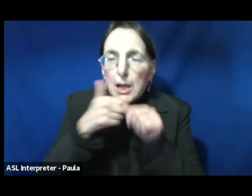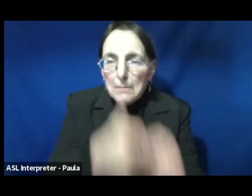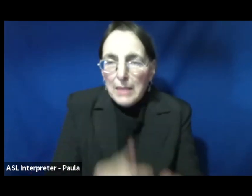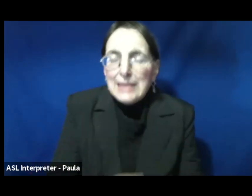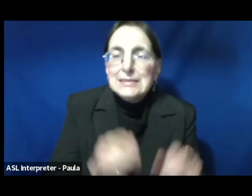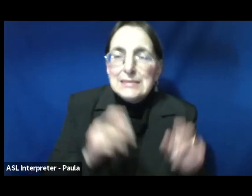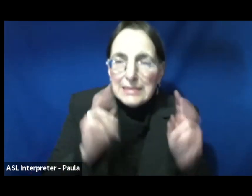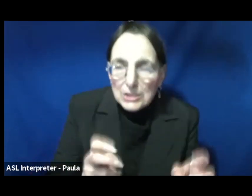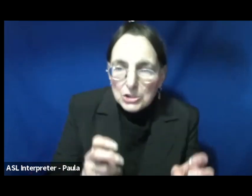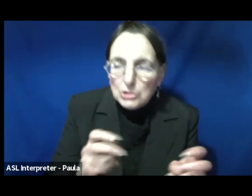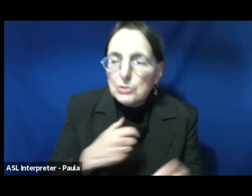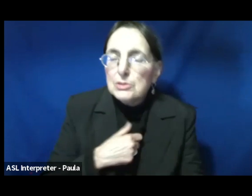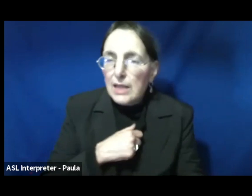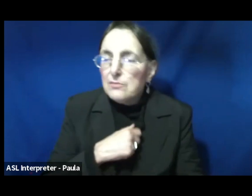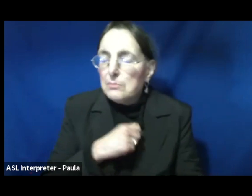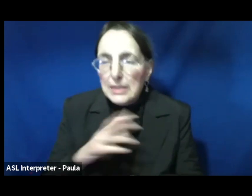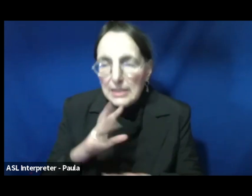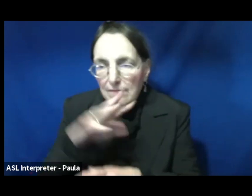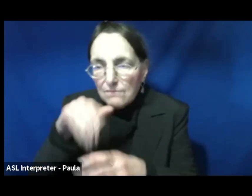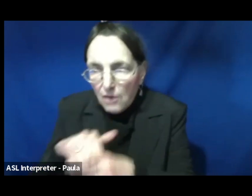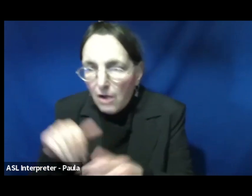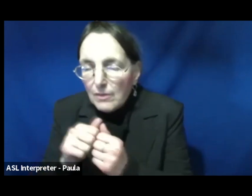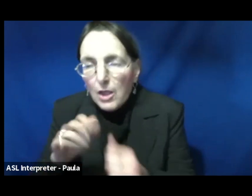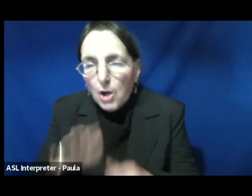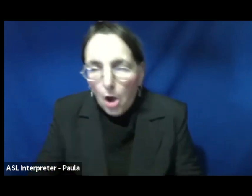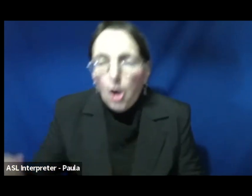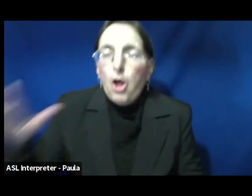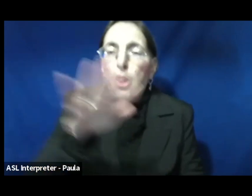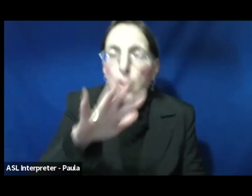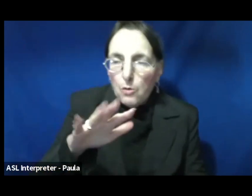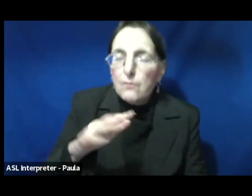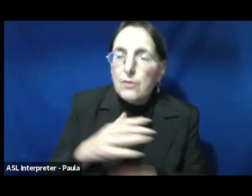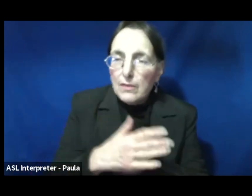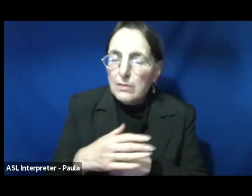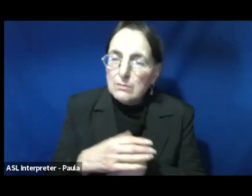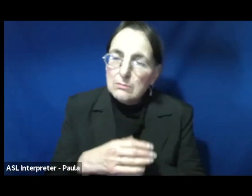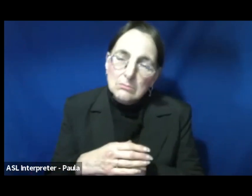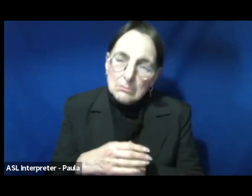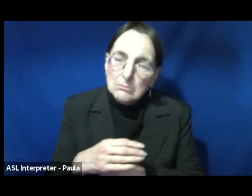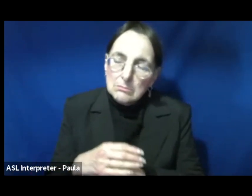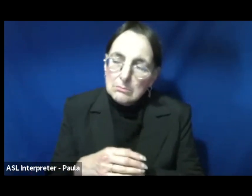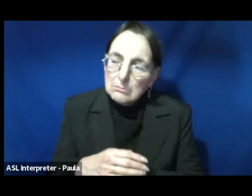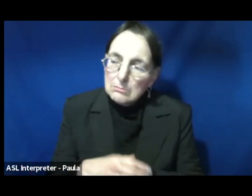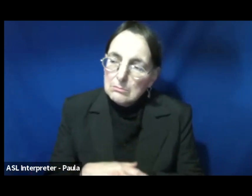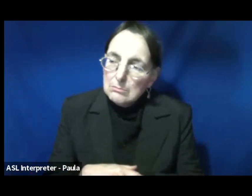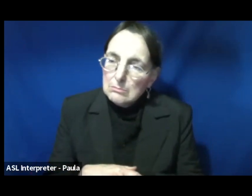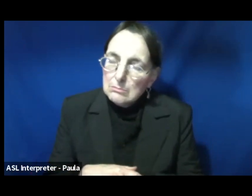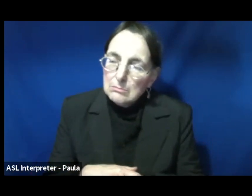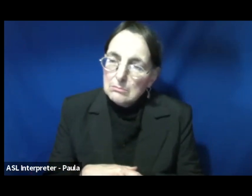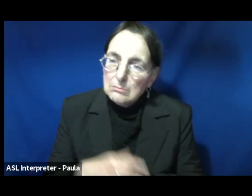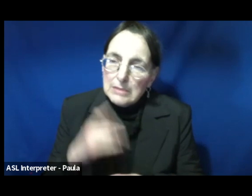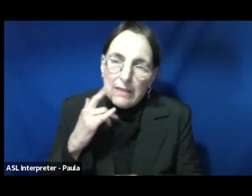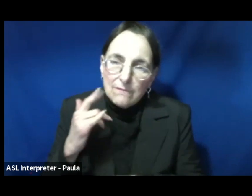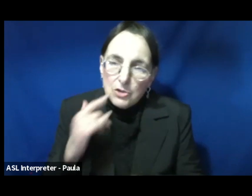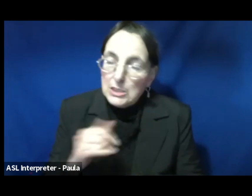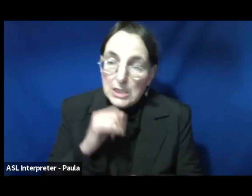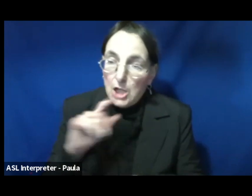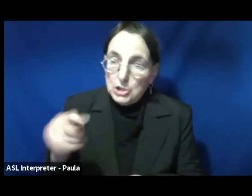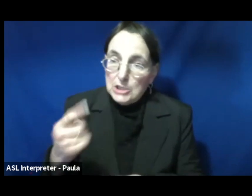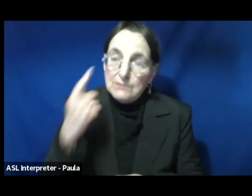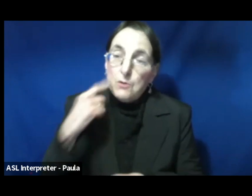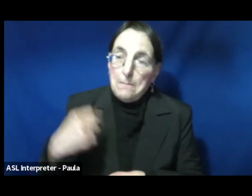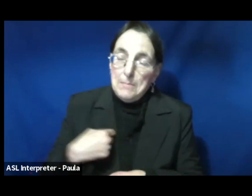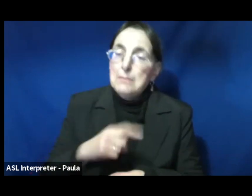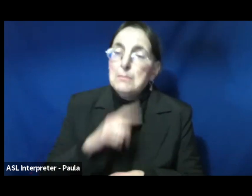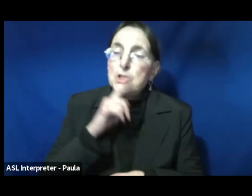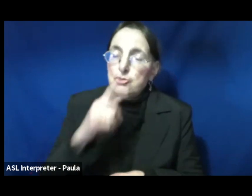with hemp policies across the country, not just for me, nothing to do with me, but to make sure we provide access for folks who